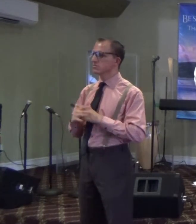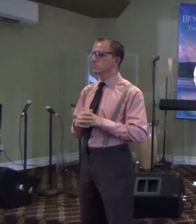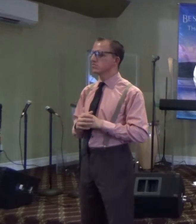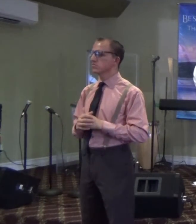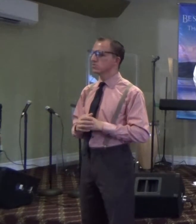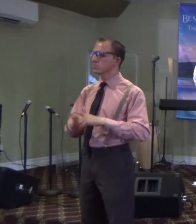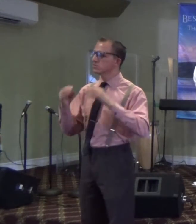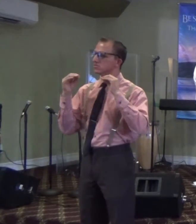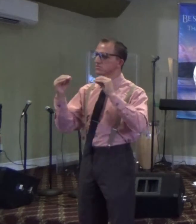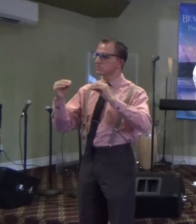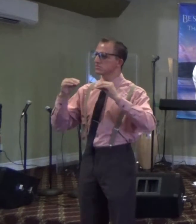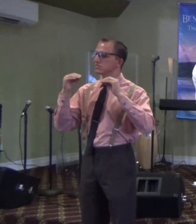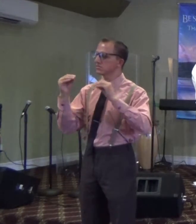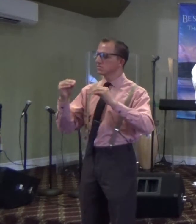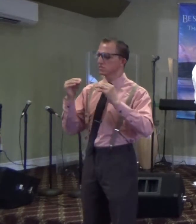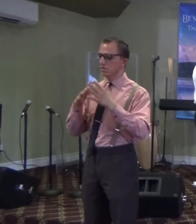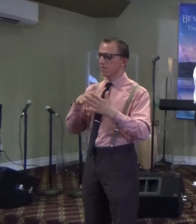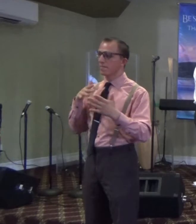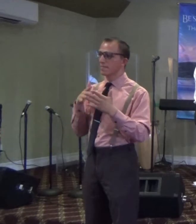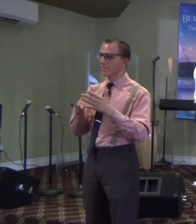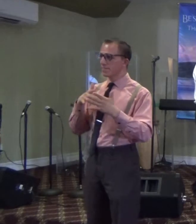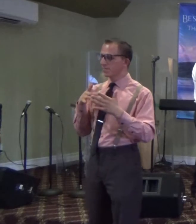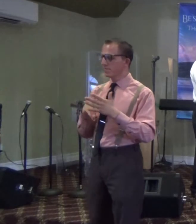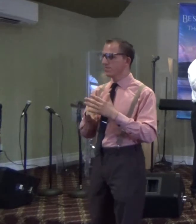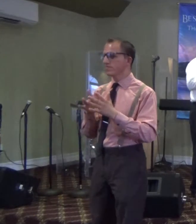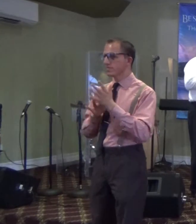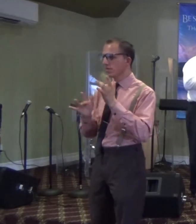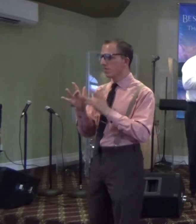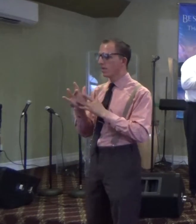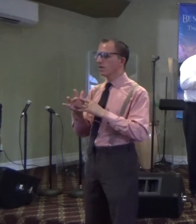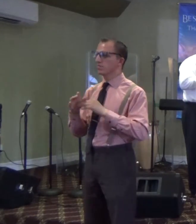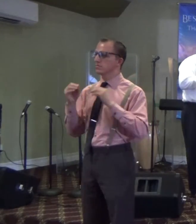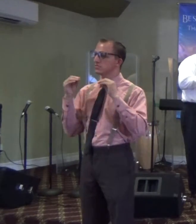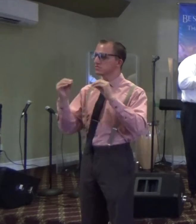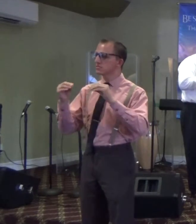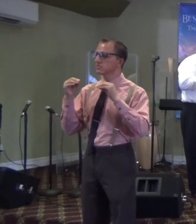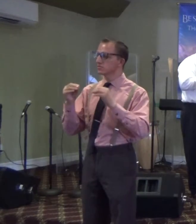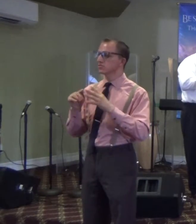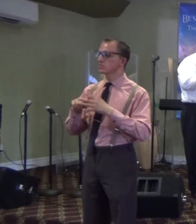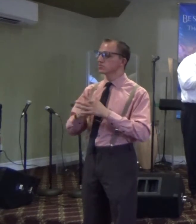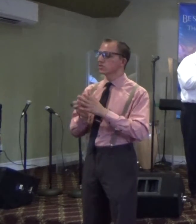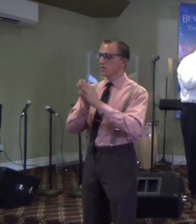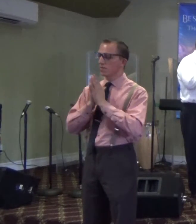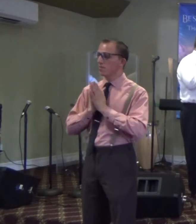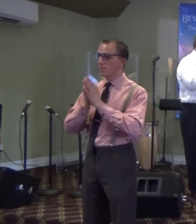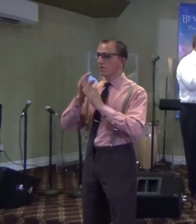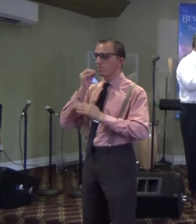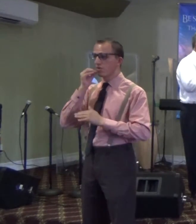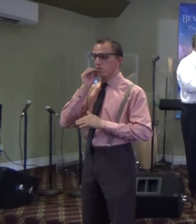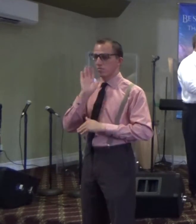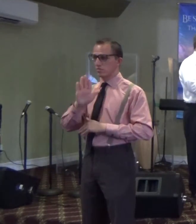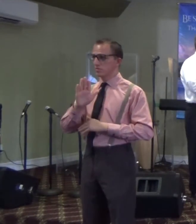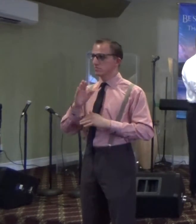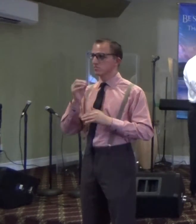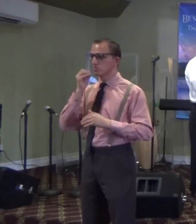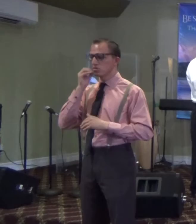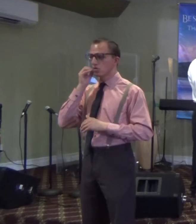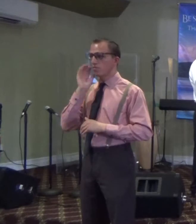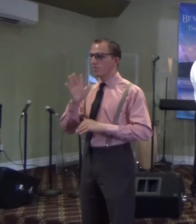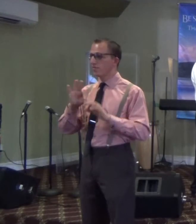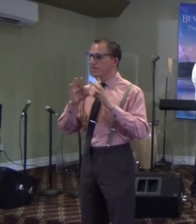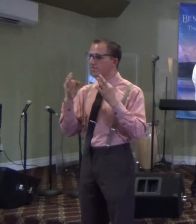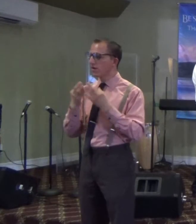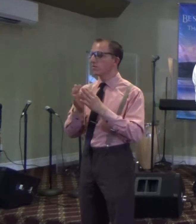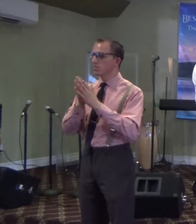leave. Empezamos a dar estudio bíblico. We began to get Bible study. Empezamos a orar por esa casa, We began to pray for that home, por esa for